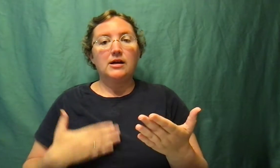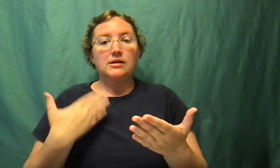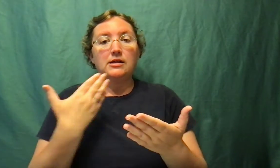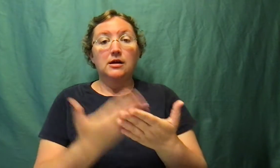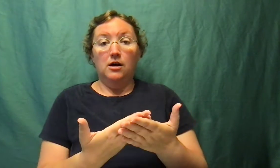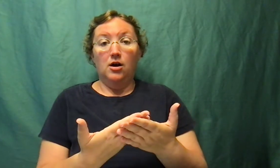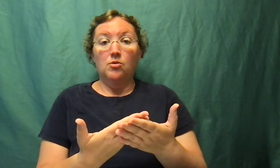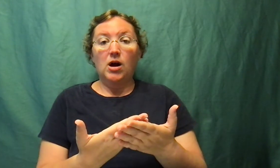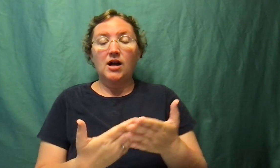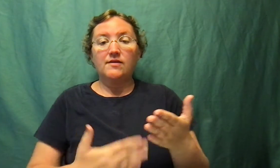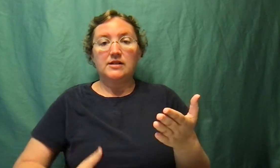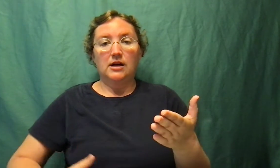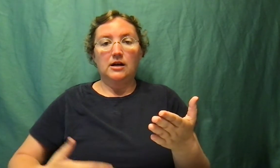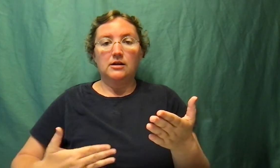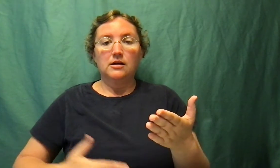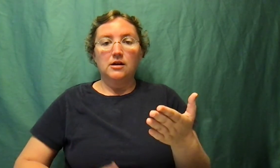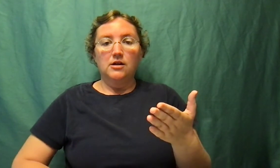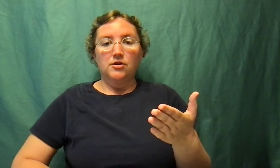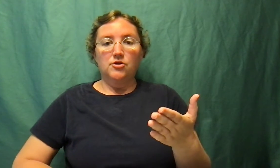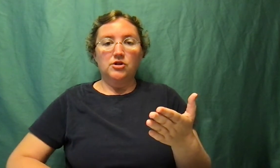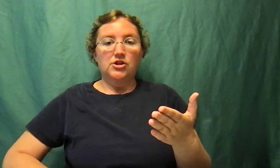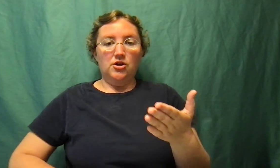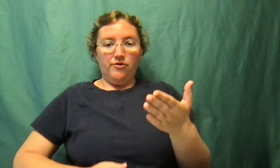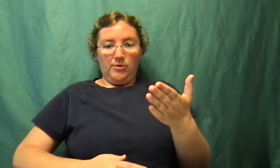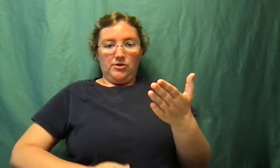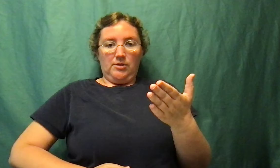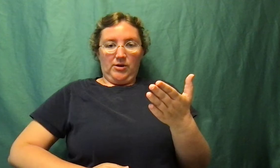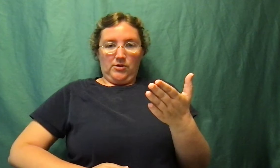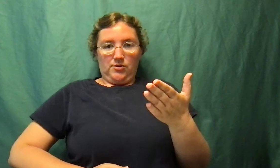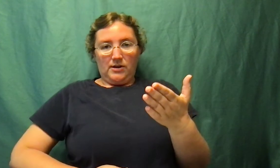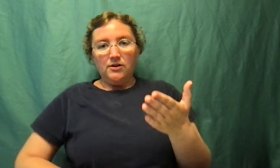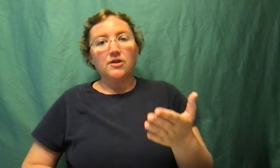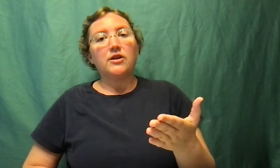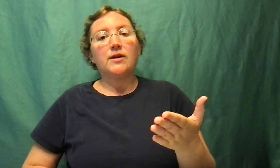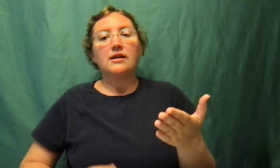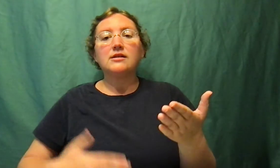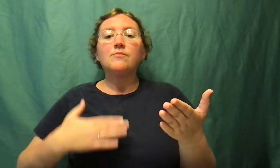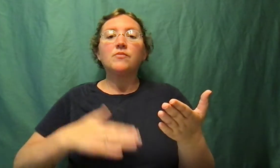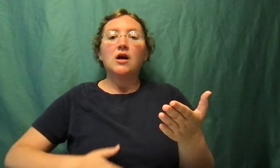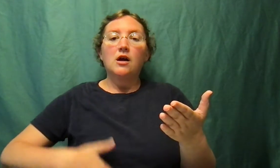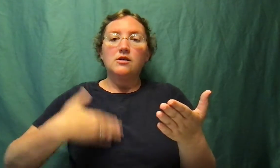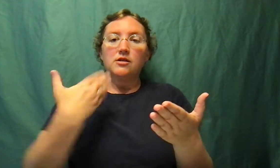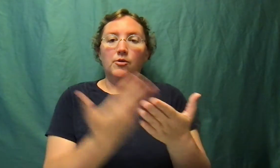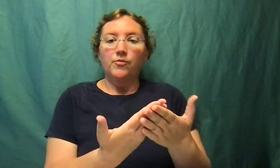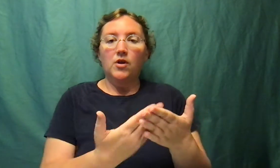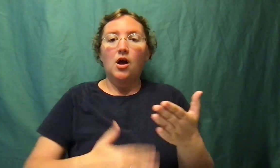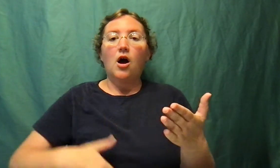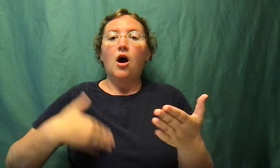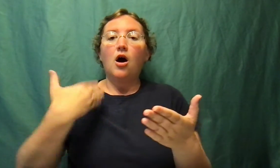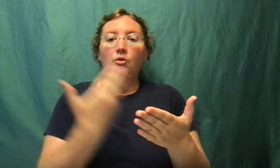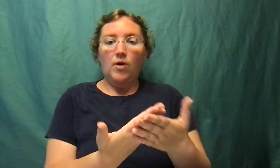the arrive sign. You usually start from your stomach, which is way down here that you can't see. So